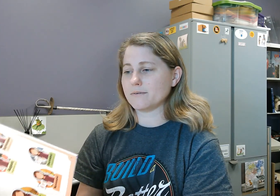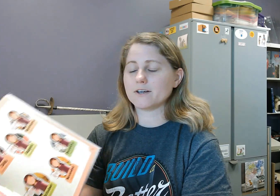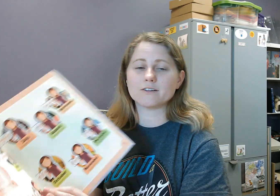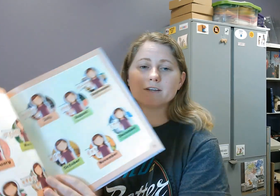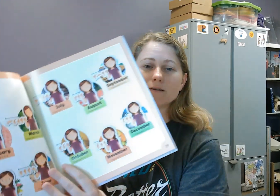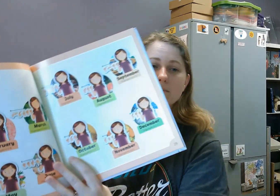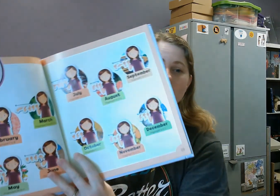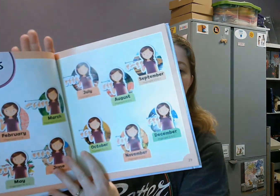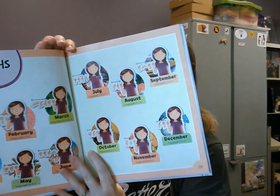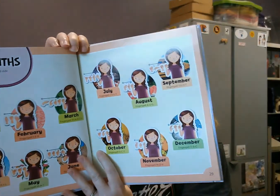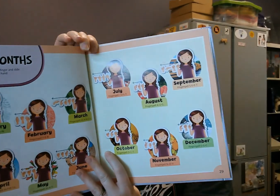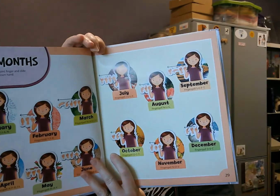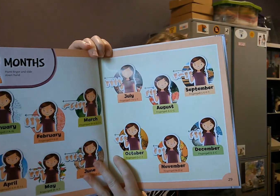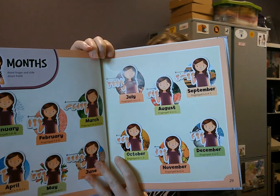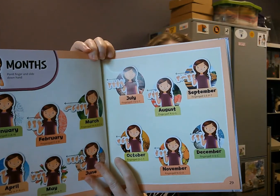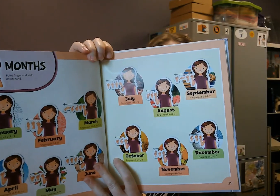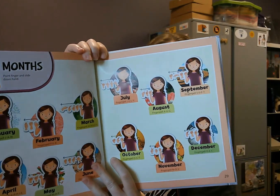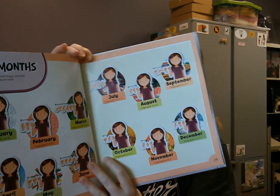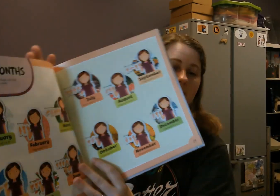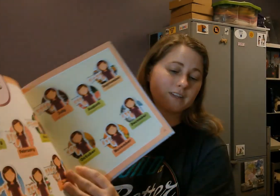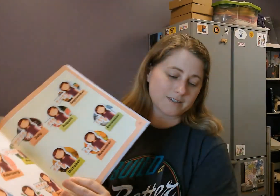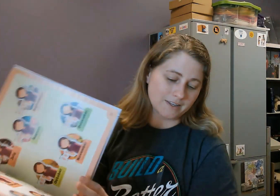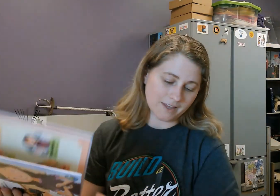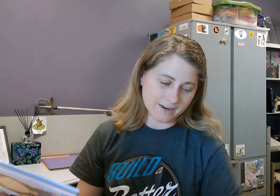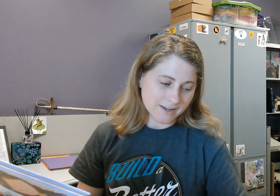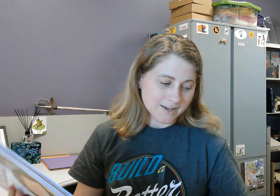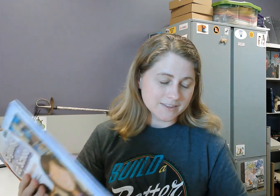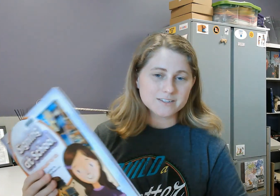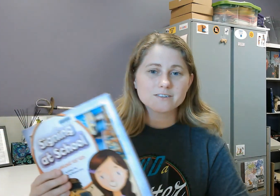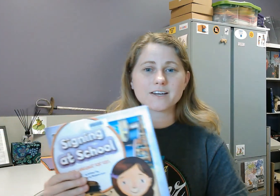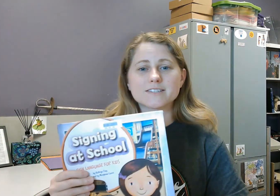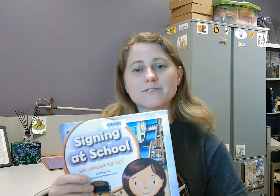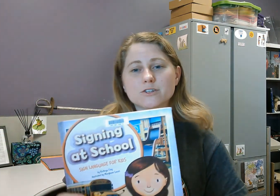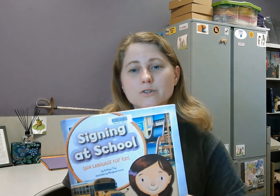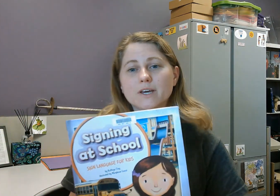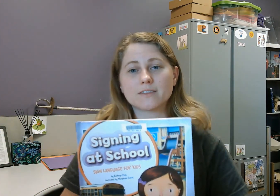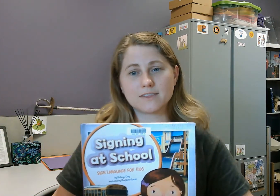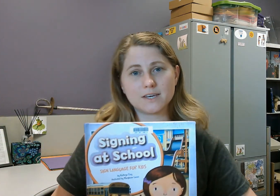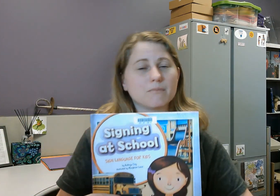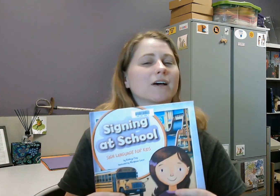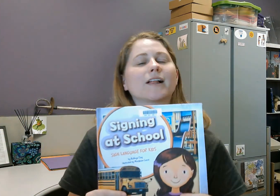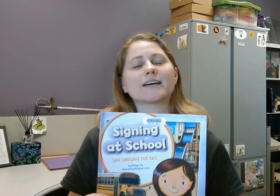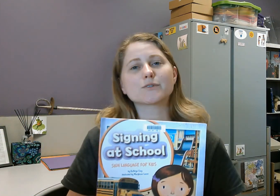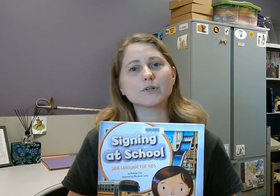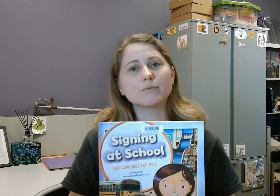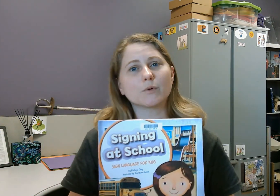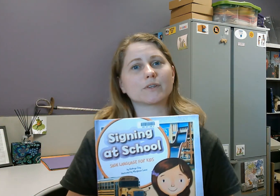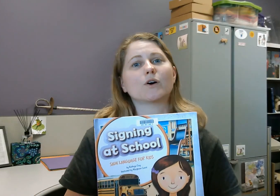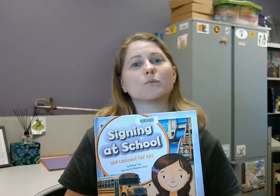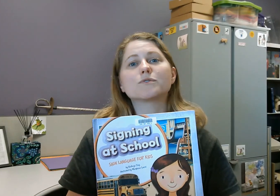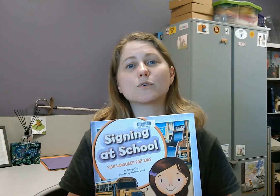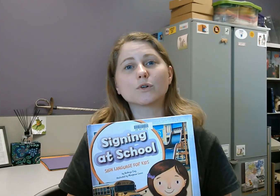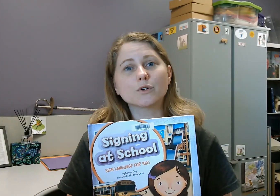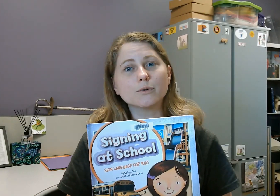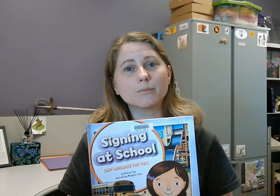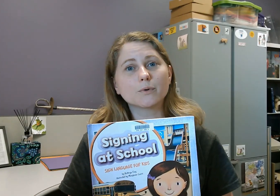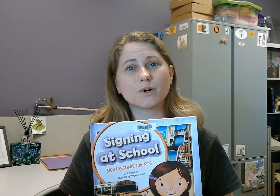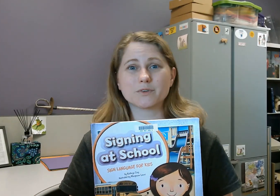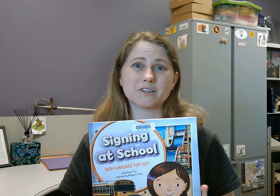Here are the months, things like that. These are nice if you're doing a theme in a classroom or with a homeschool group, or if you're even